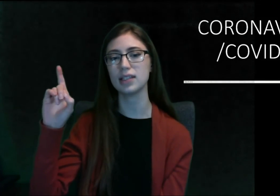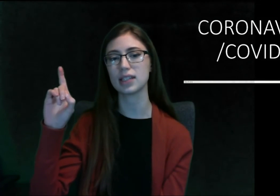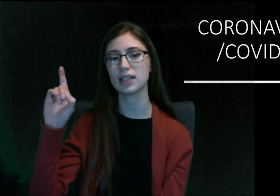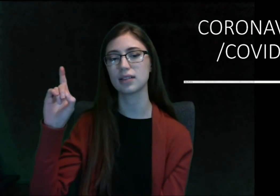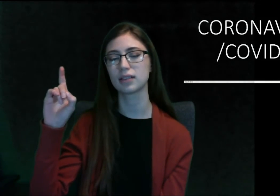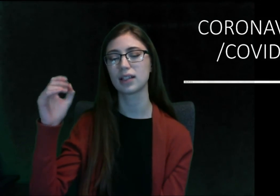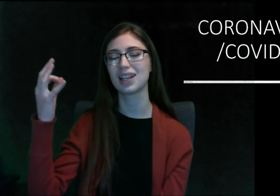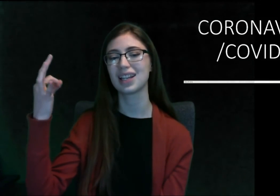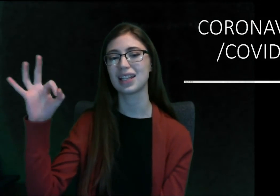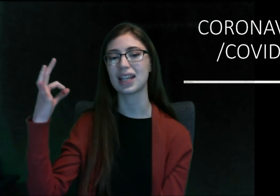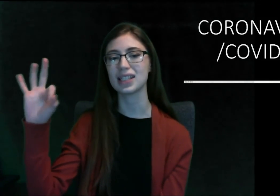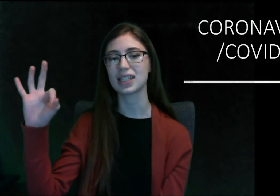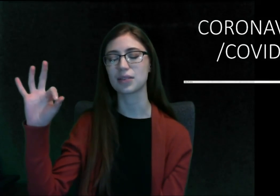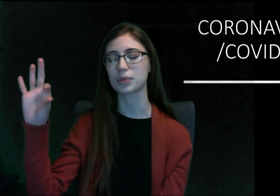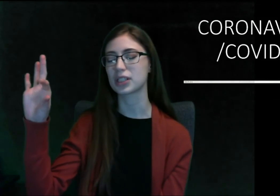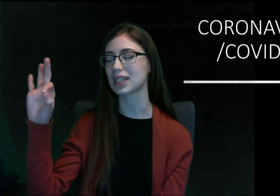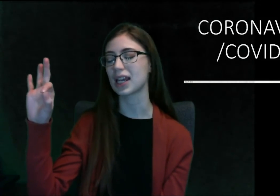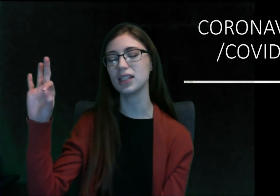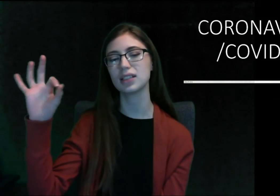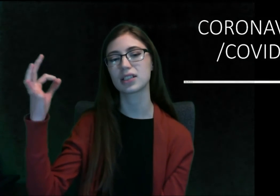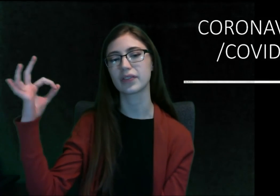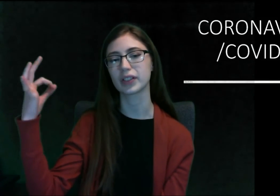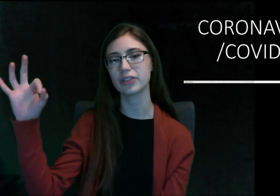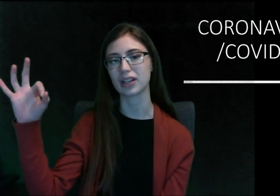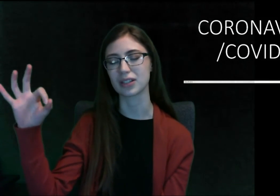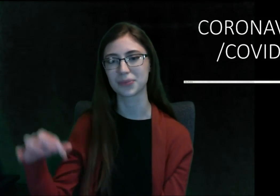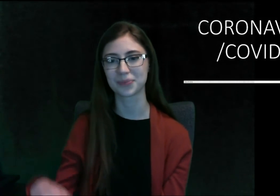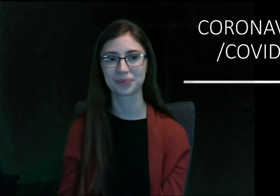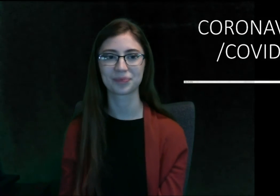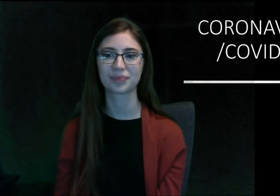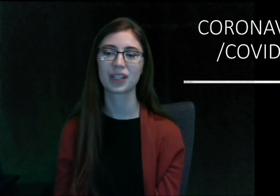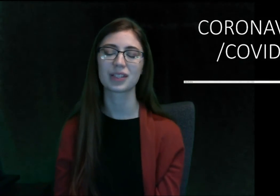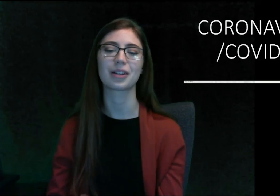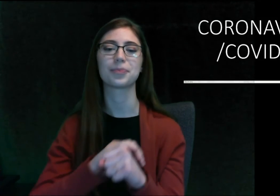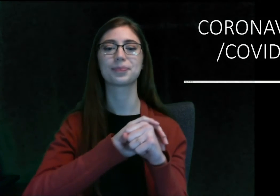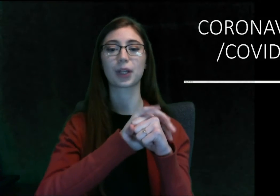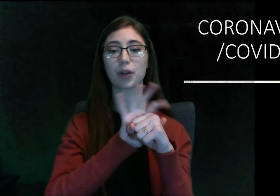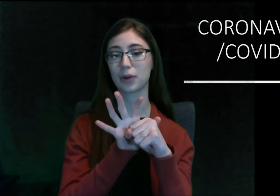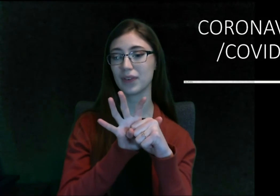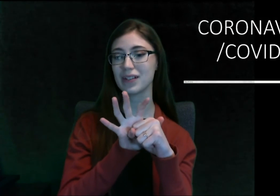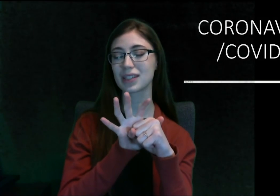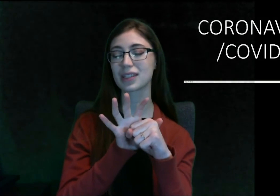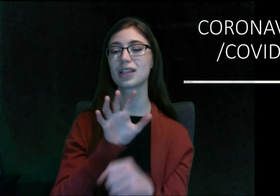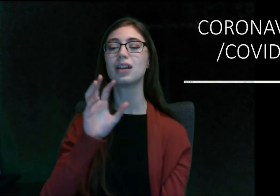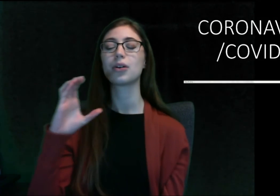COVID, and 19, which is a 9, which you give it a little shake to. So, coronavirus or